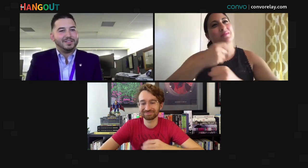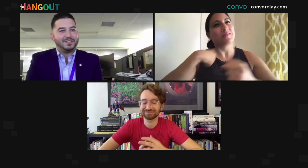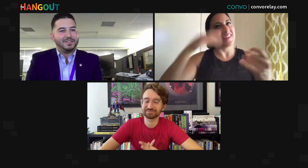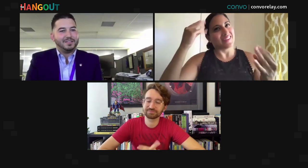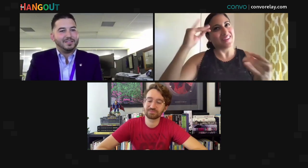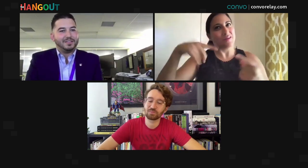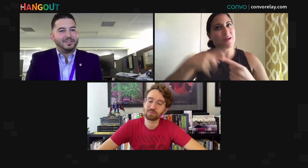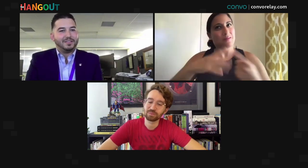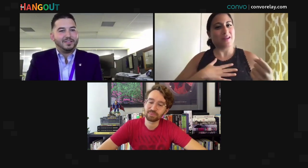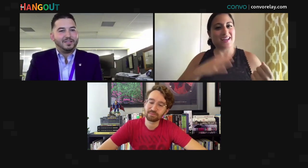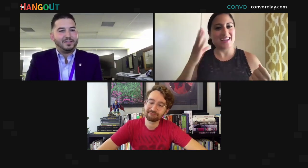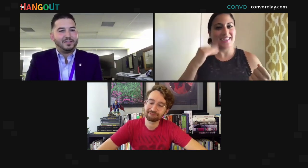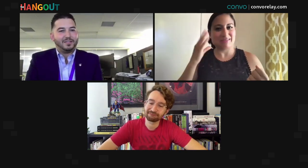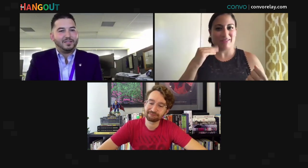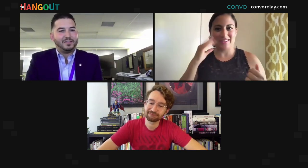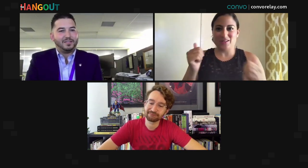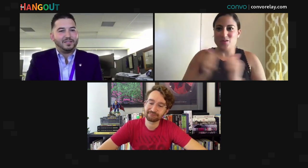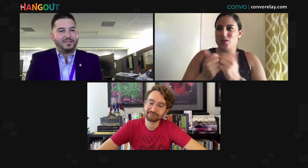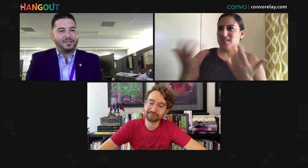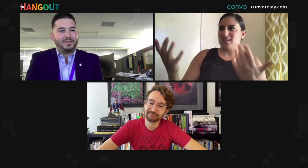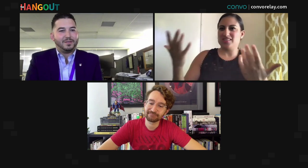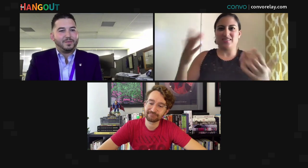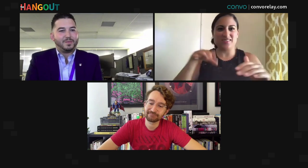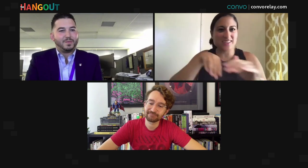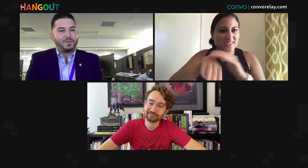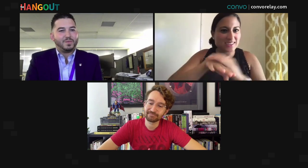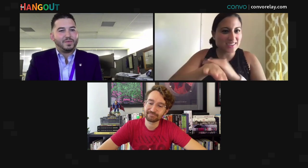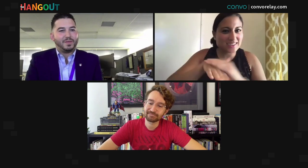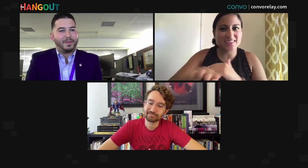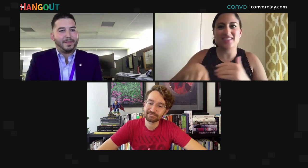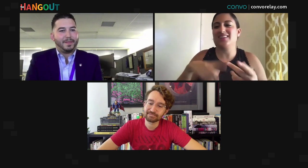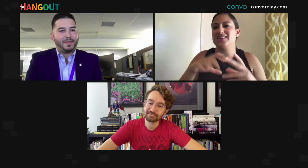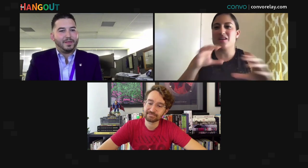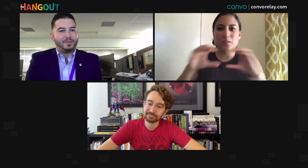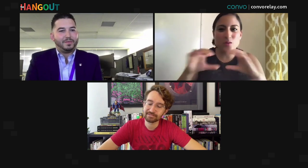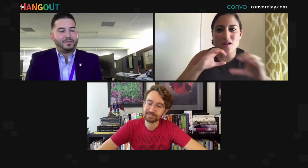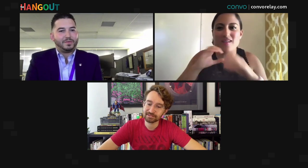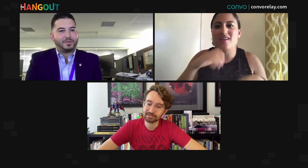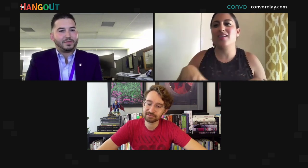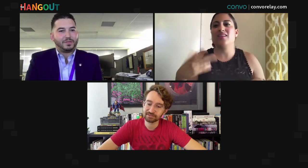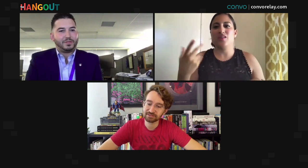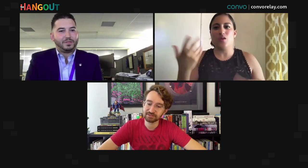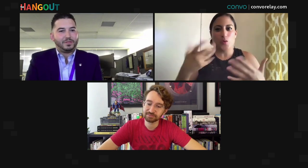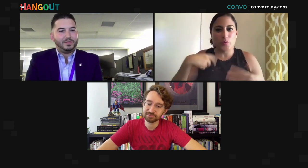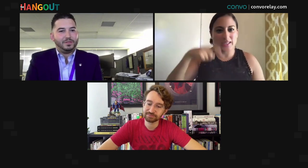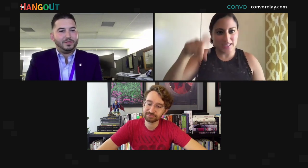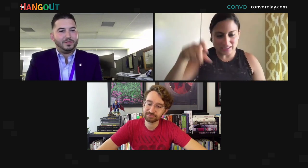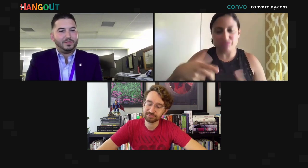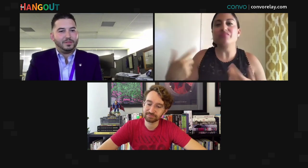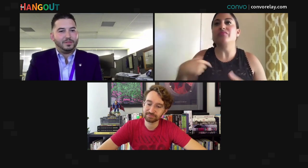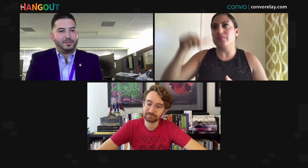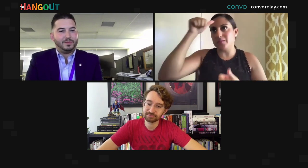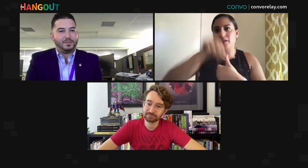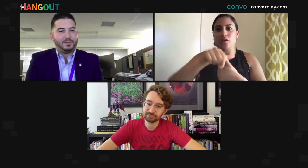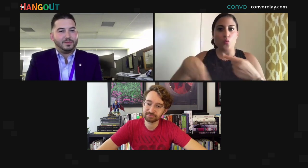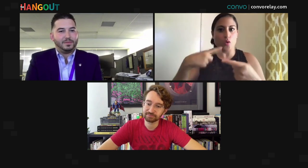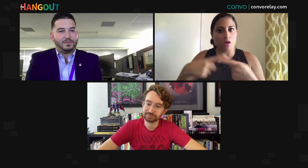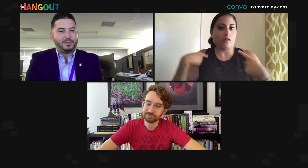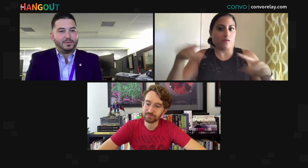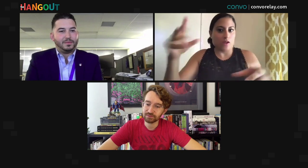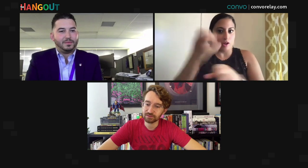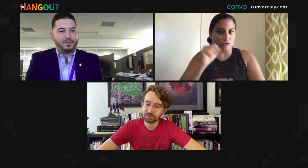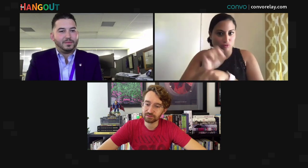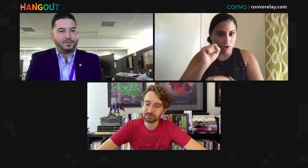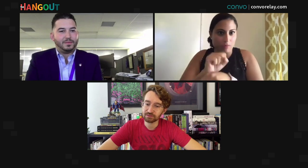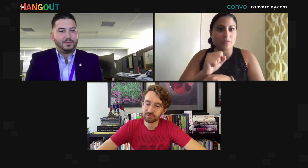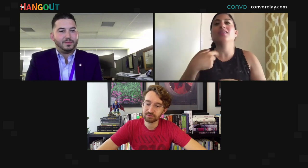Right. Absolutely. Shiran speaking. And, you know, I'm thinking about my own experience in the workplace and accessibility, communication as